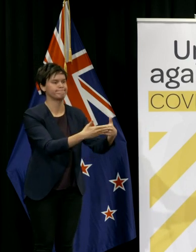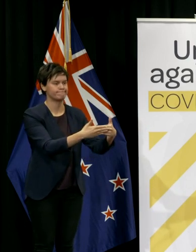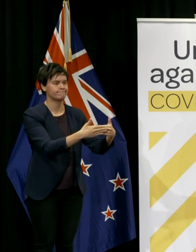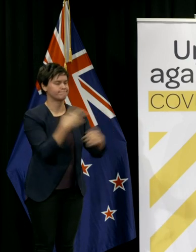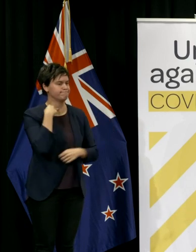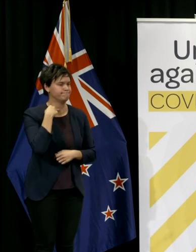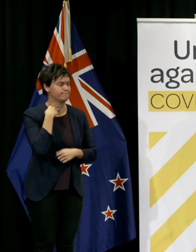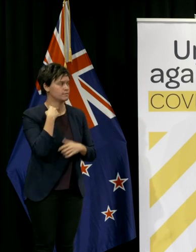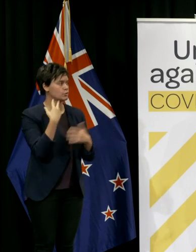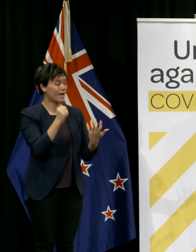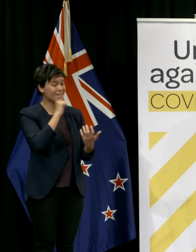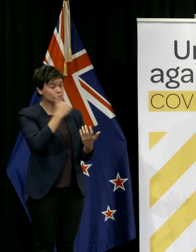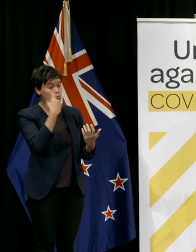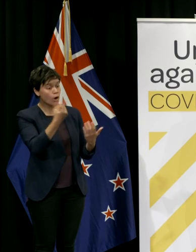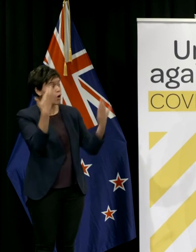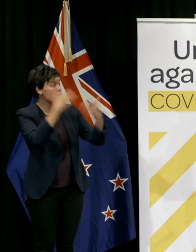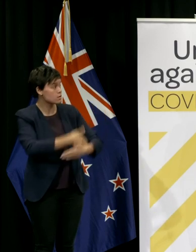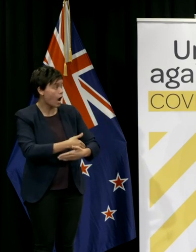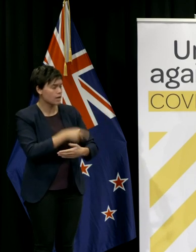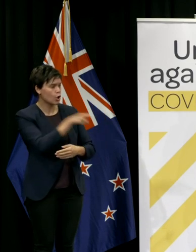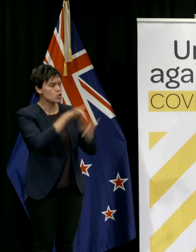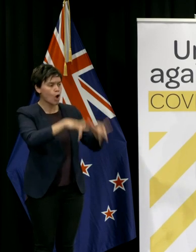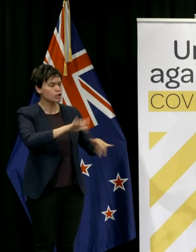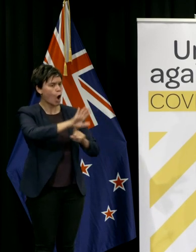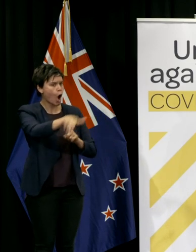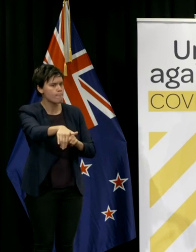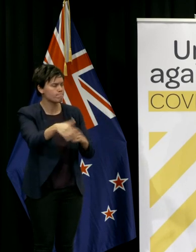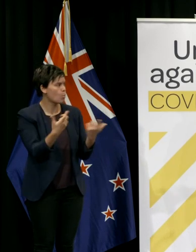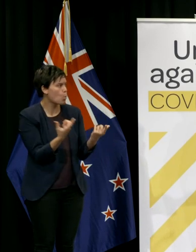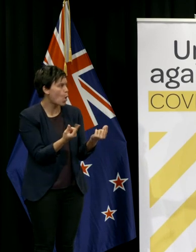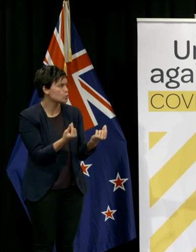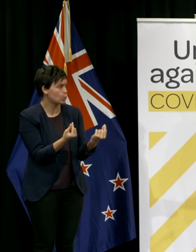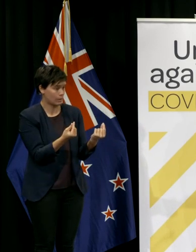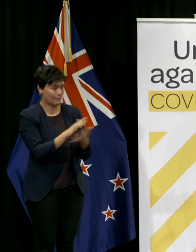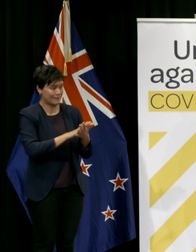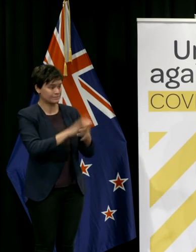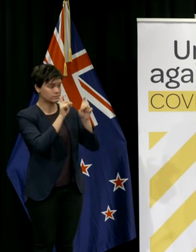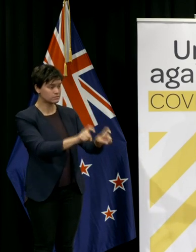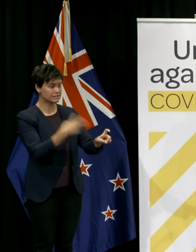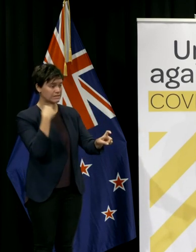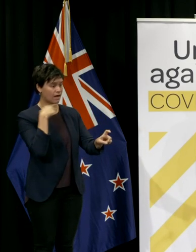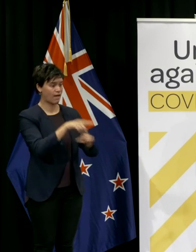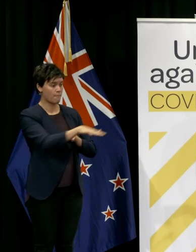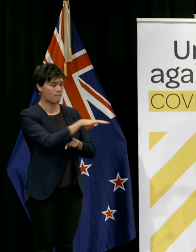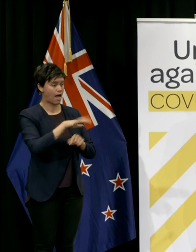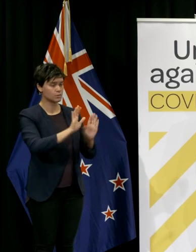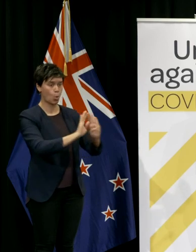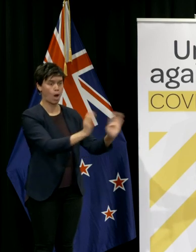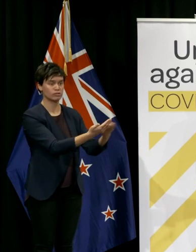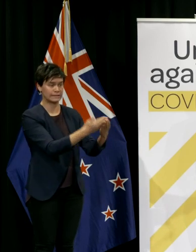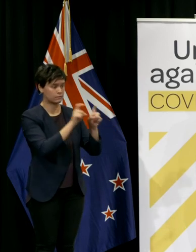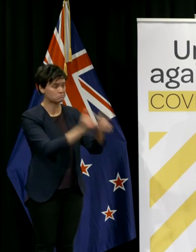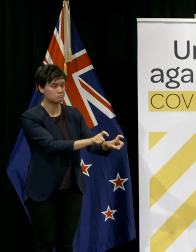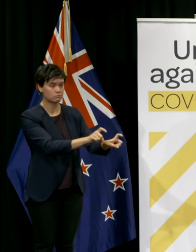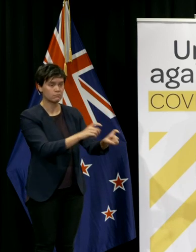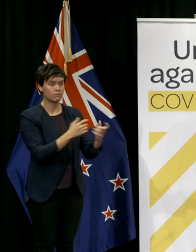after 11:59 tomorrow? Will they be quarantined by authorities wherever they happen to be at that time? One of the things we're doing at the moment with people who